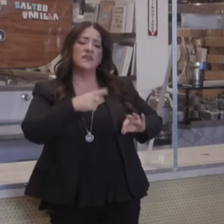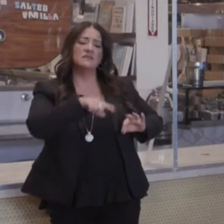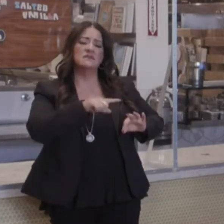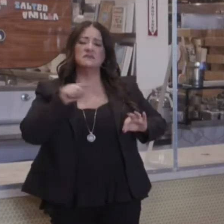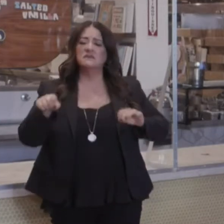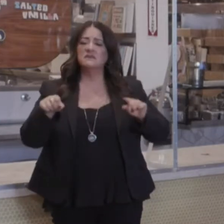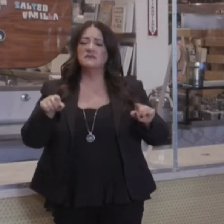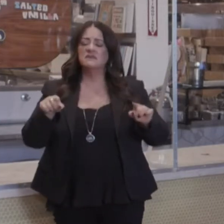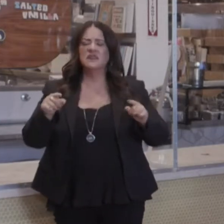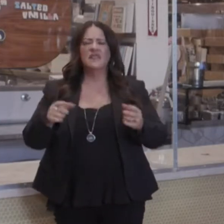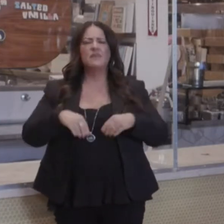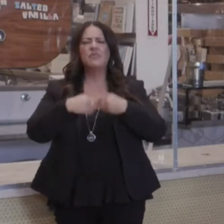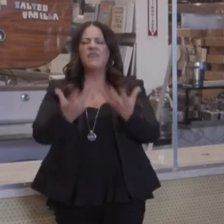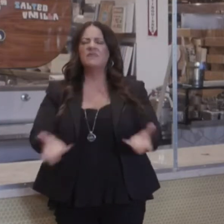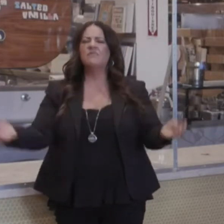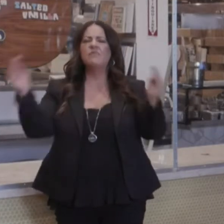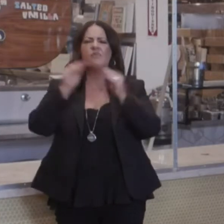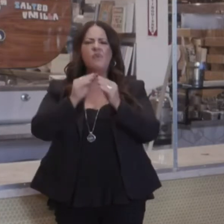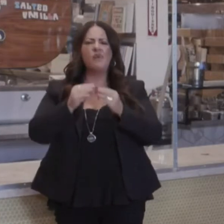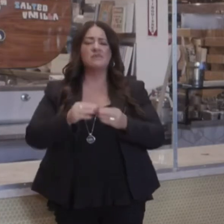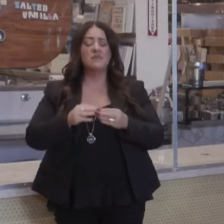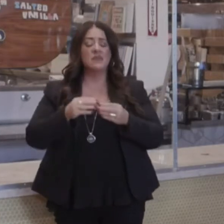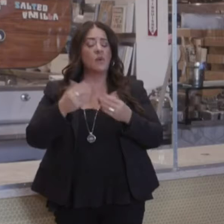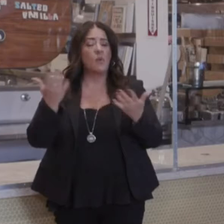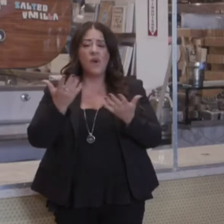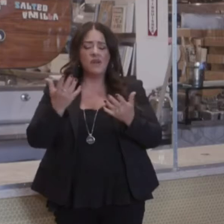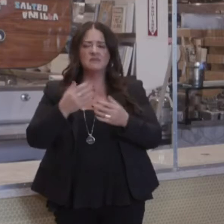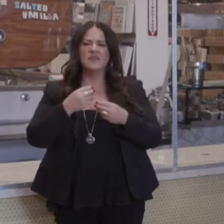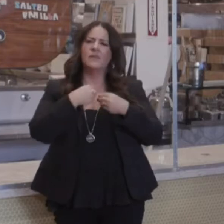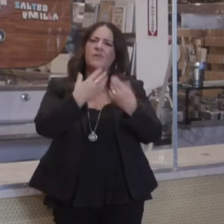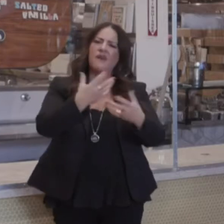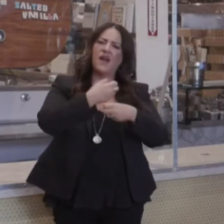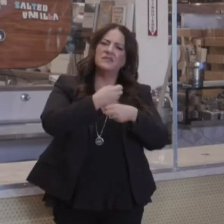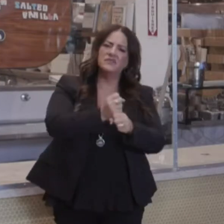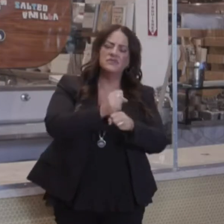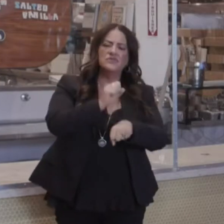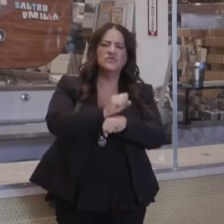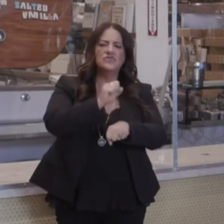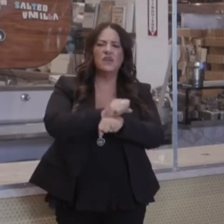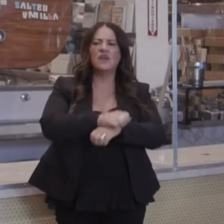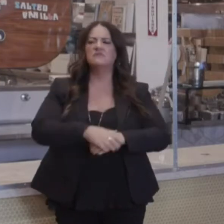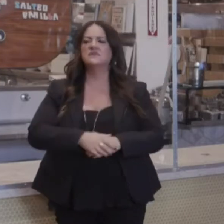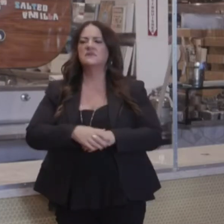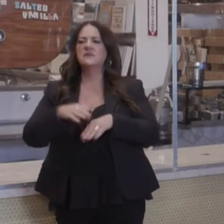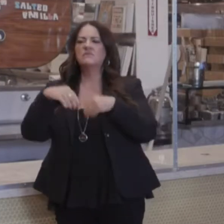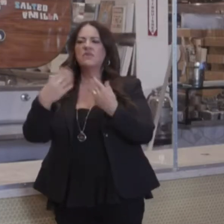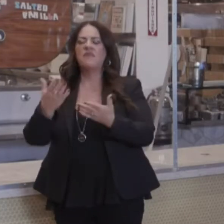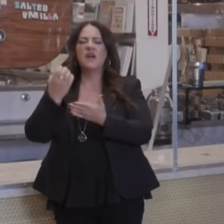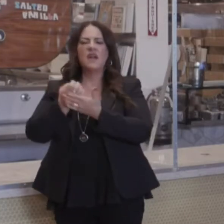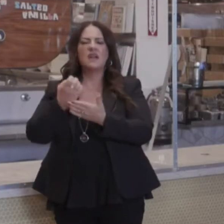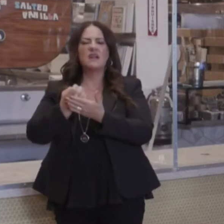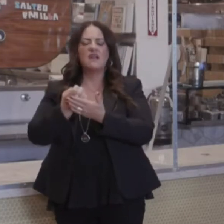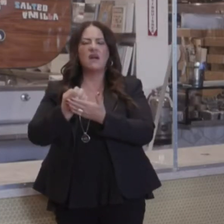provide. They are also important job creators and important cogs in our economic machine.